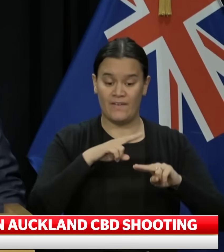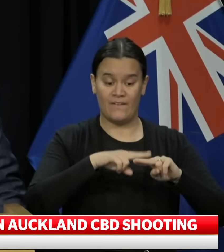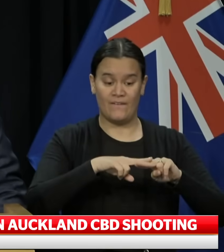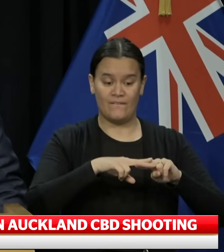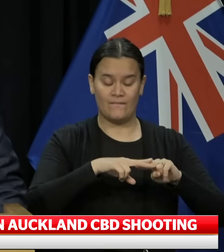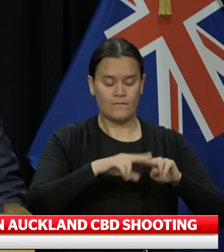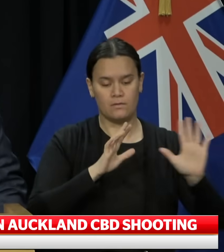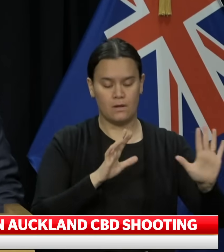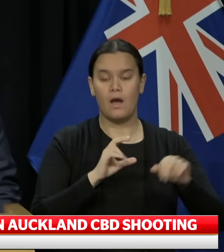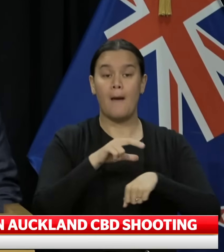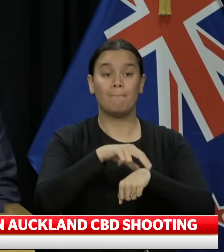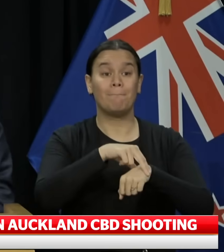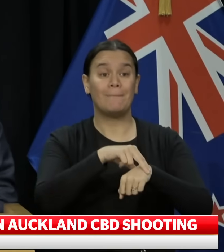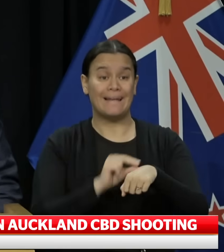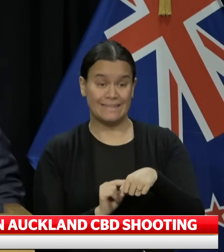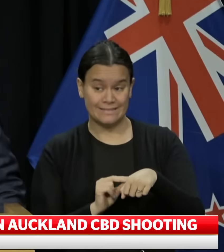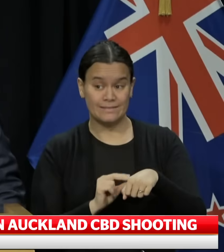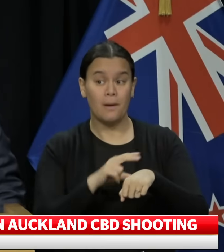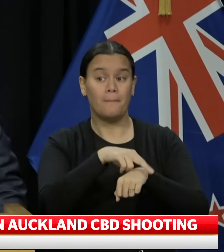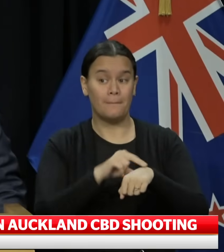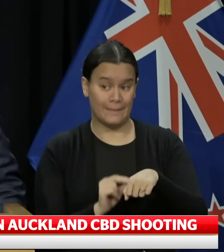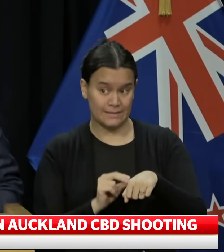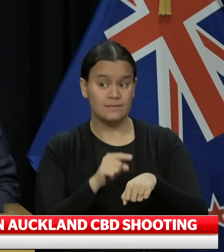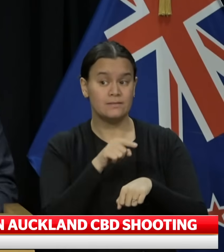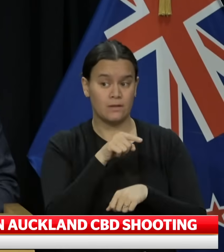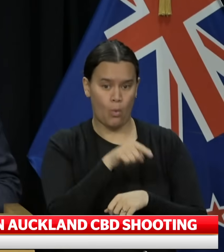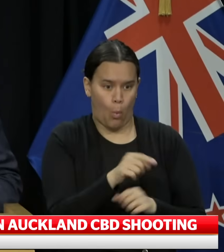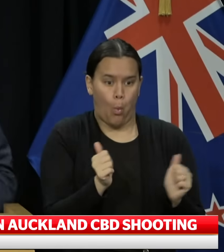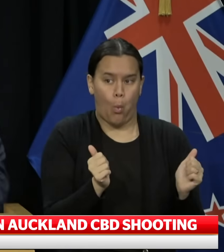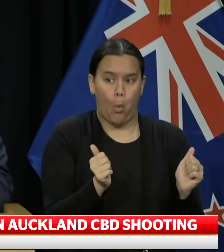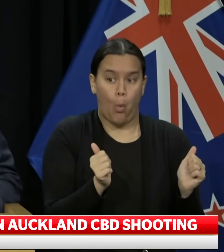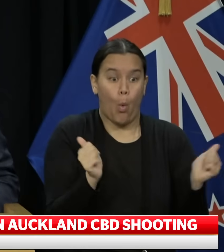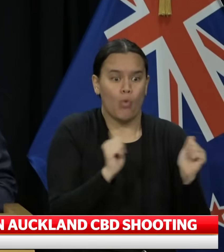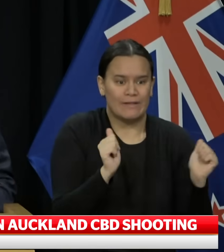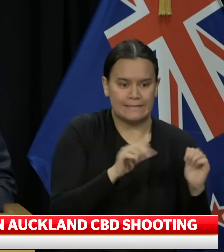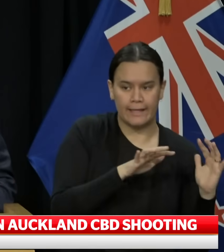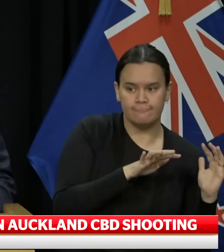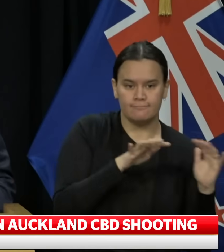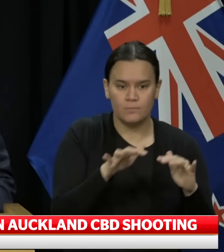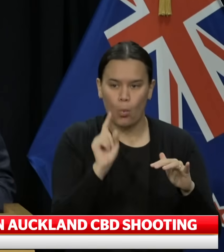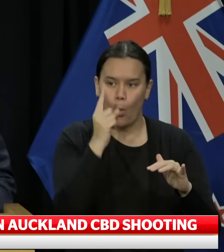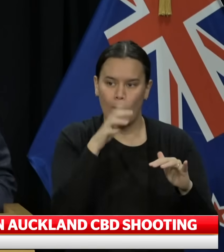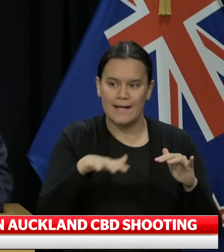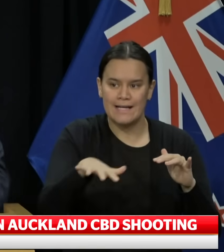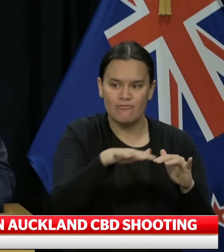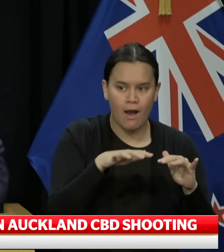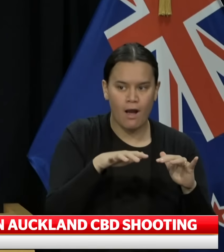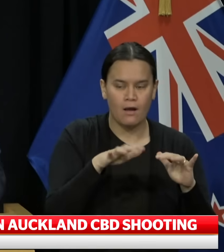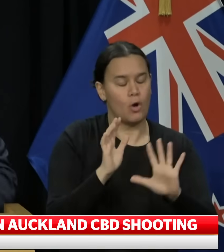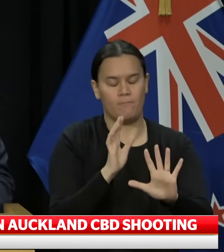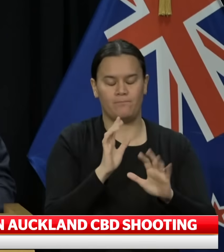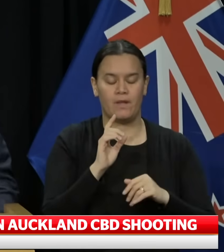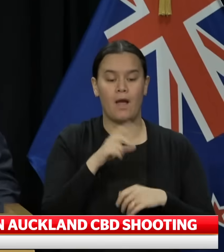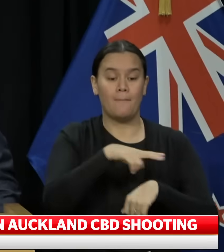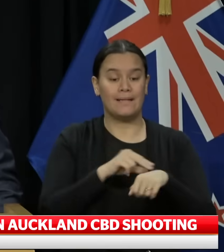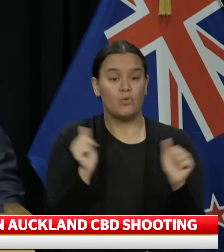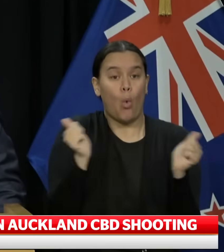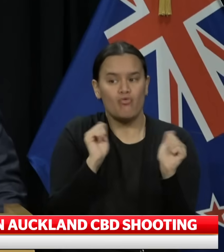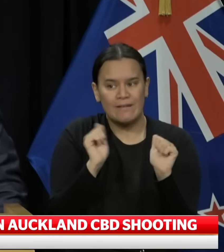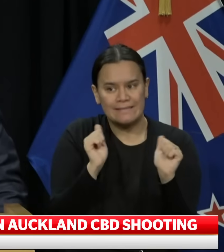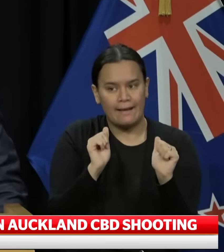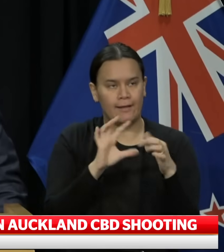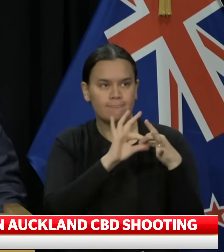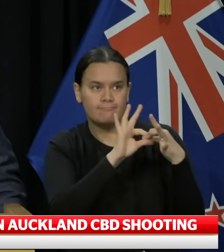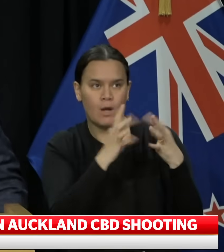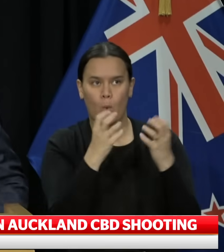the police are already, up until this point, have been embedded within the FIFA organisational structure as just part of the